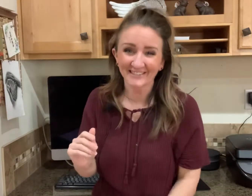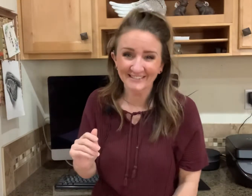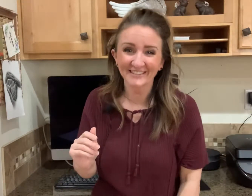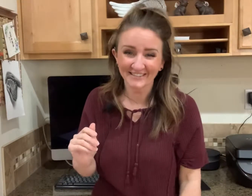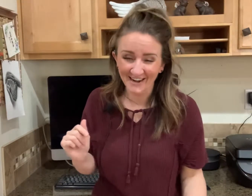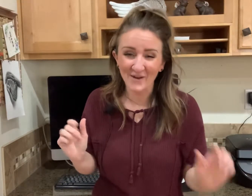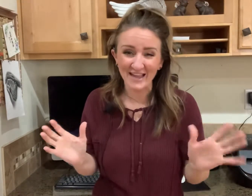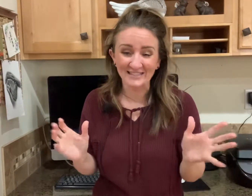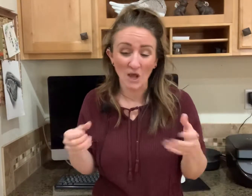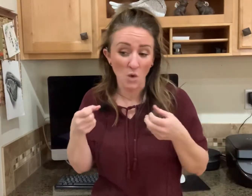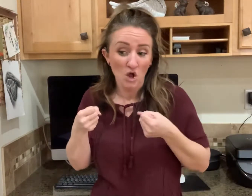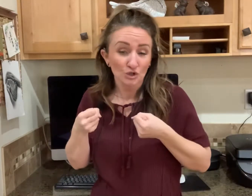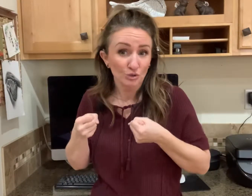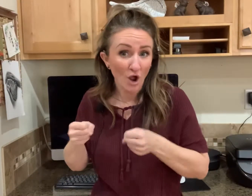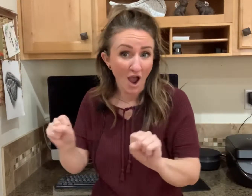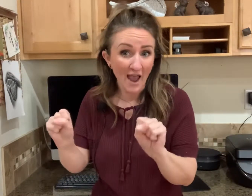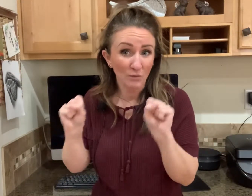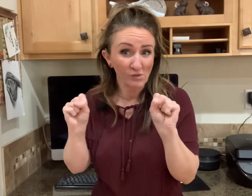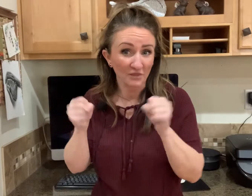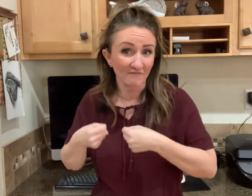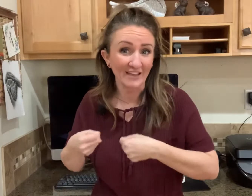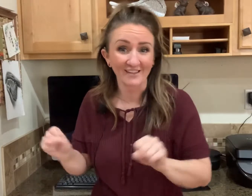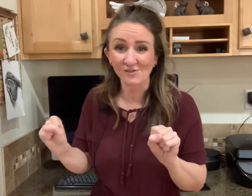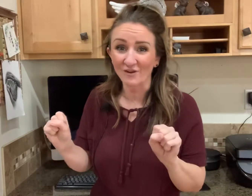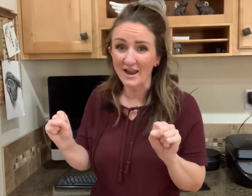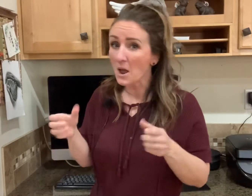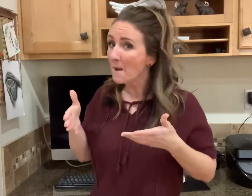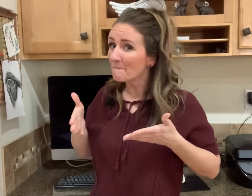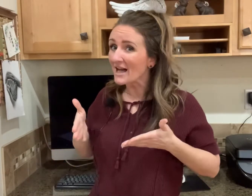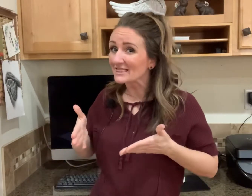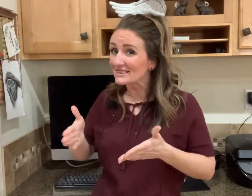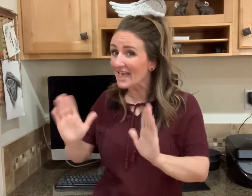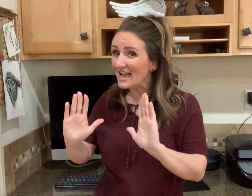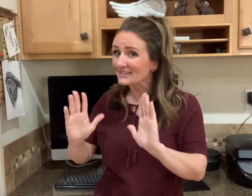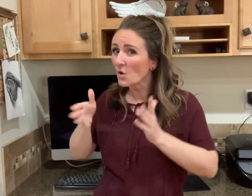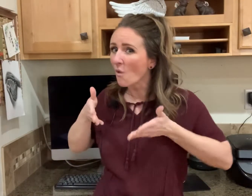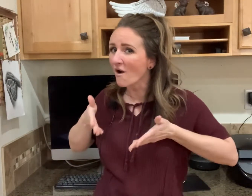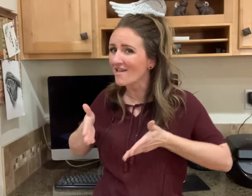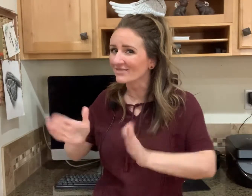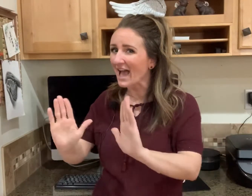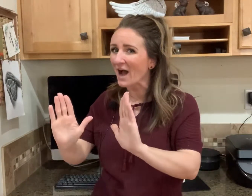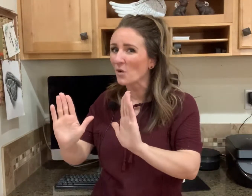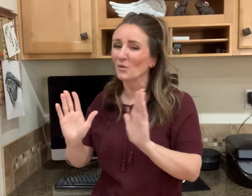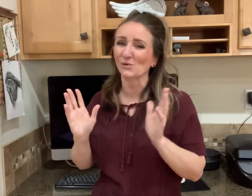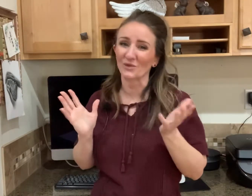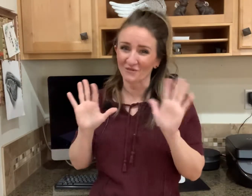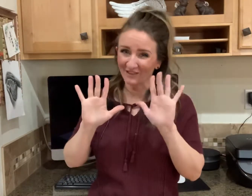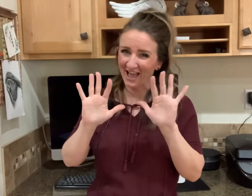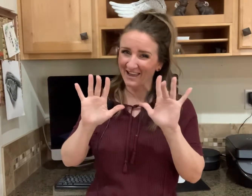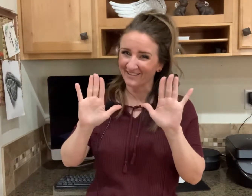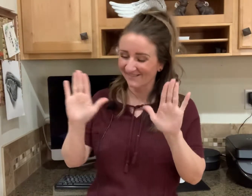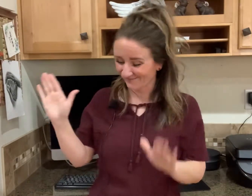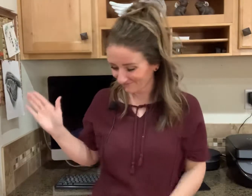Good. Okay, so try was with the fist, right? But let or allow was with the flat hands.